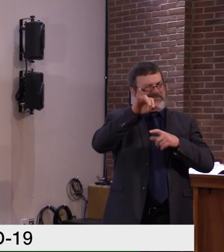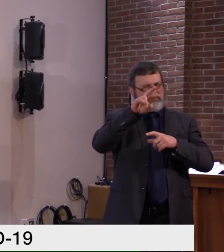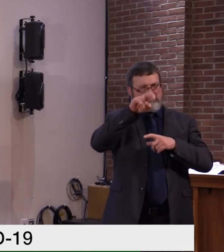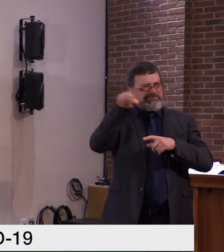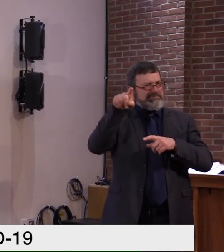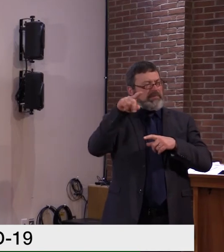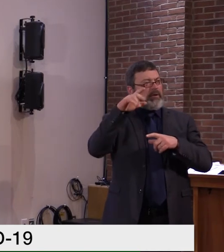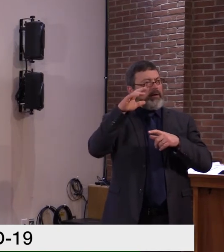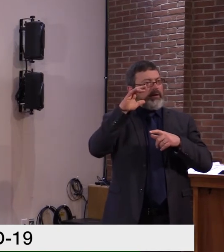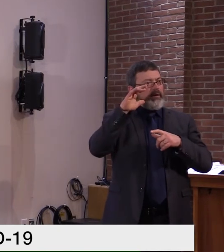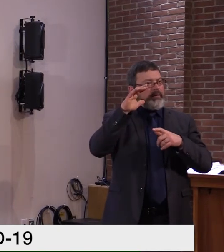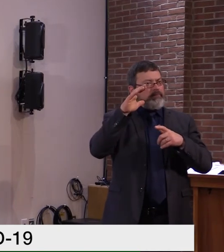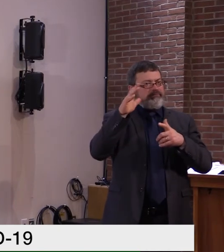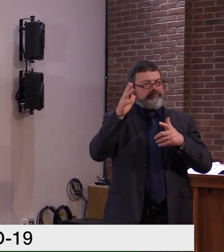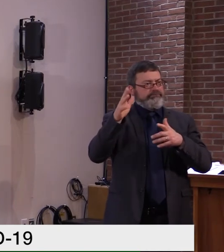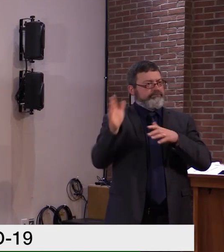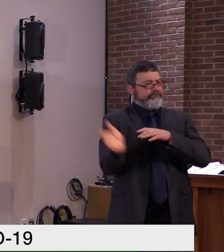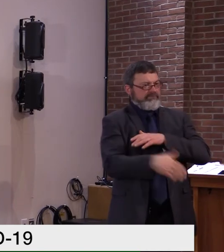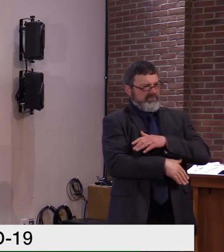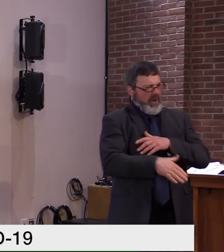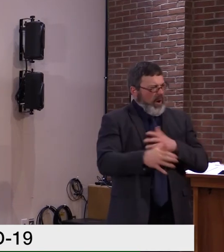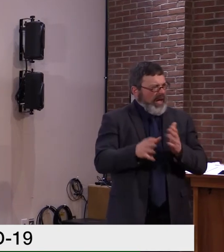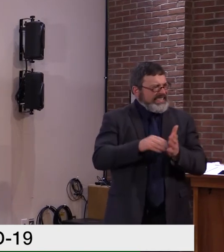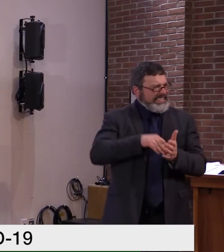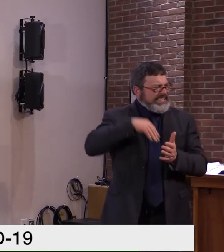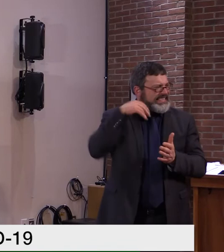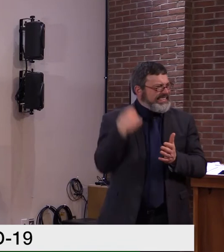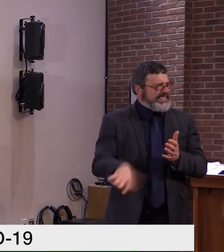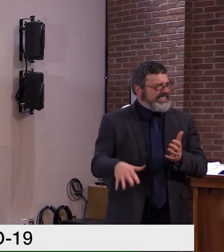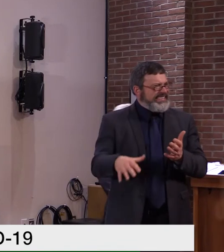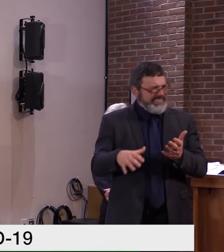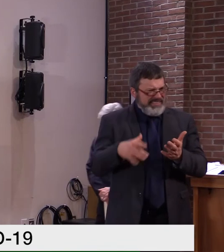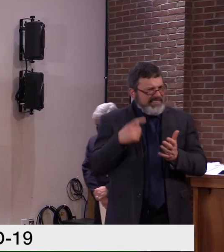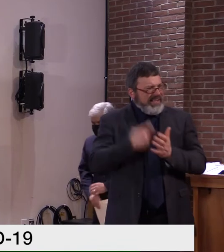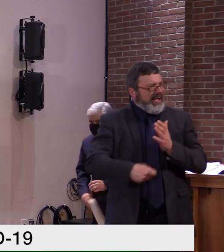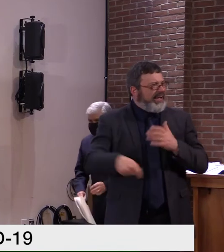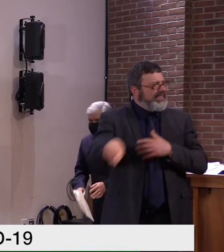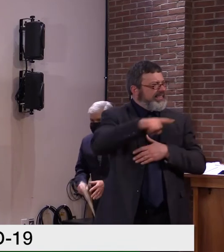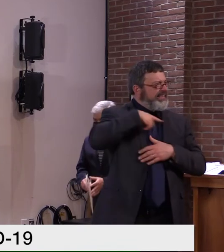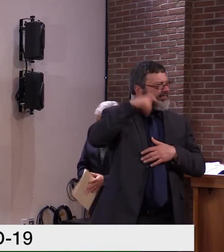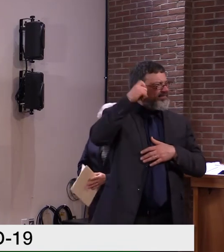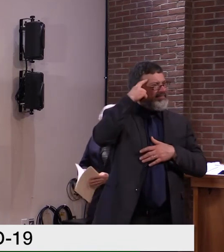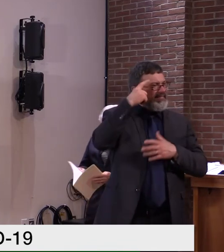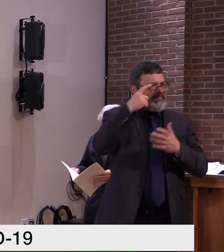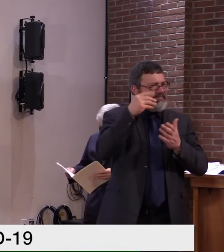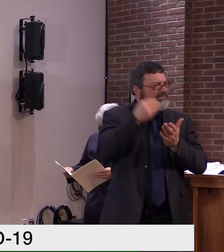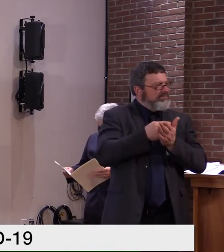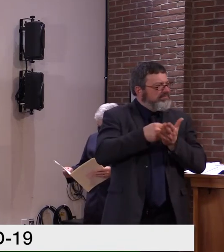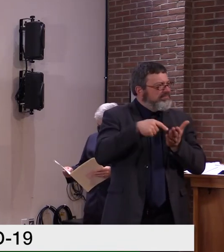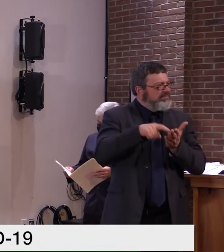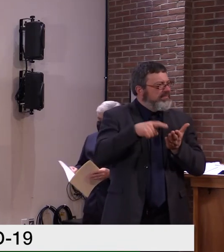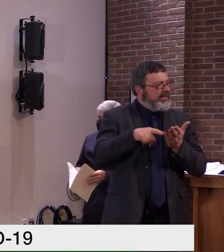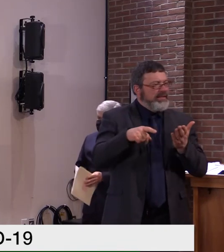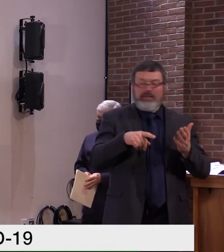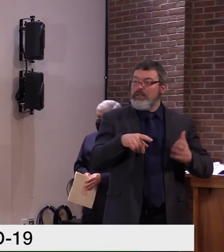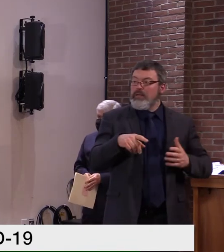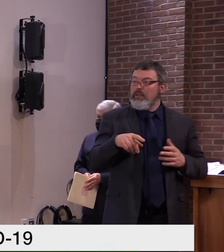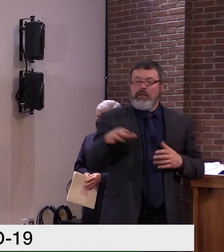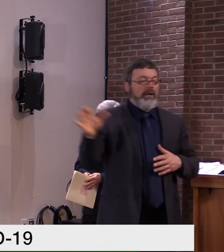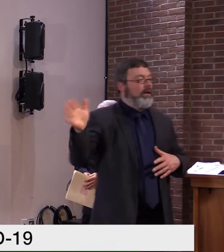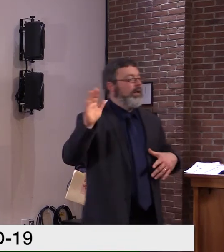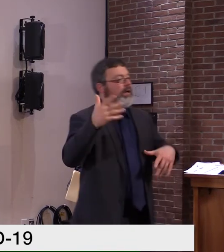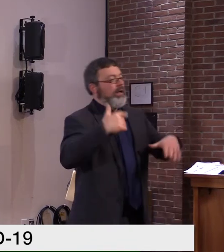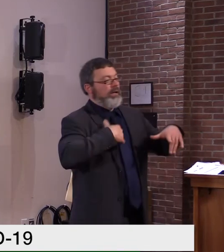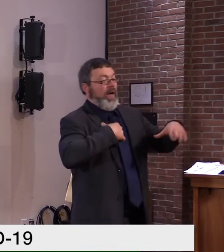be contemplating all of those questions you might have in regards to who, what, where, when, and how, and then come